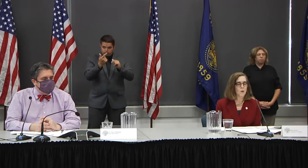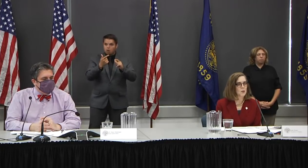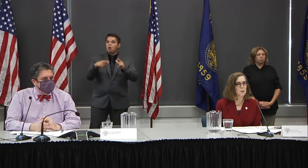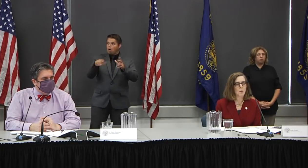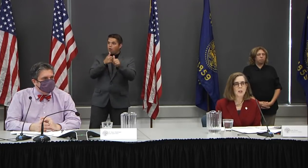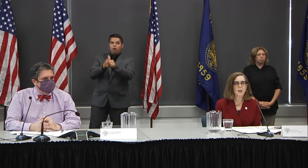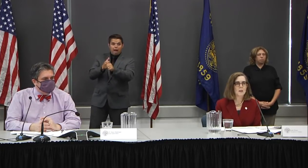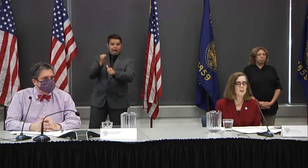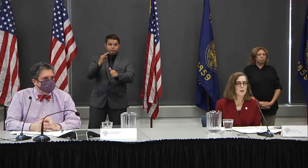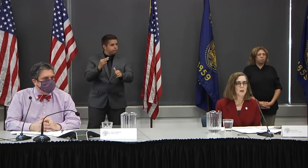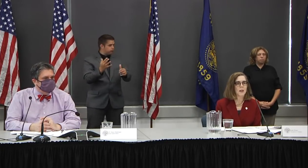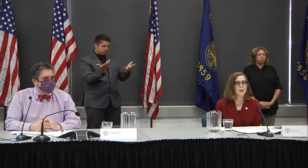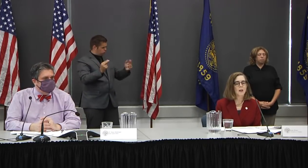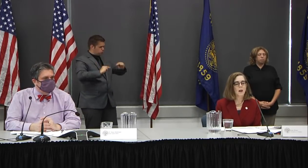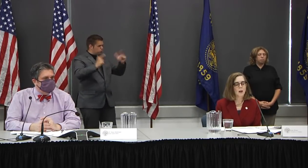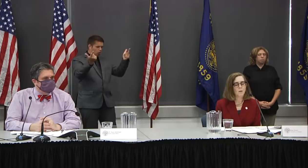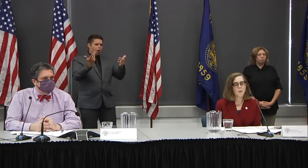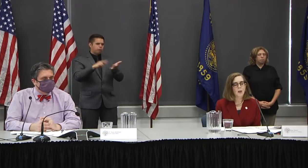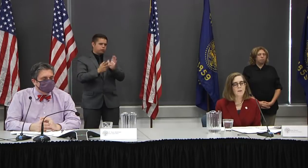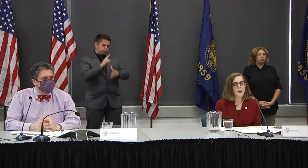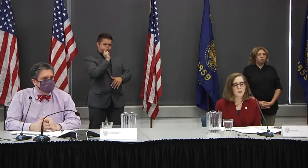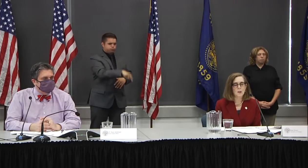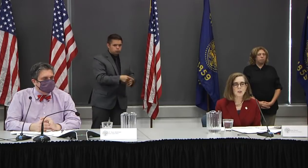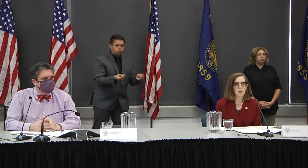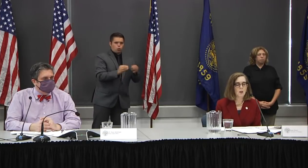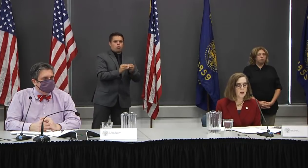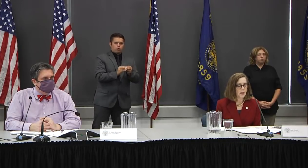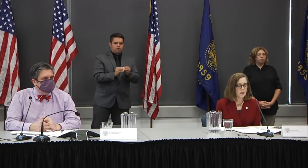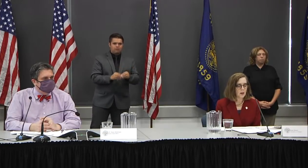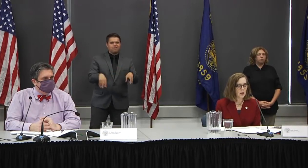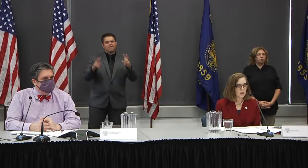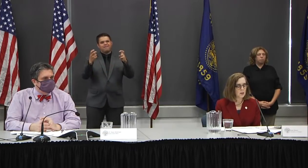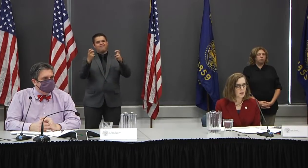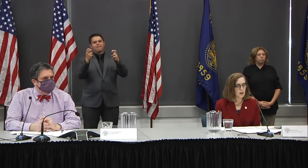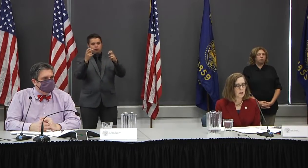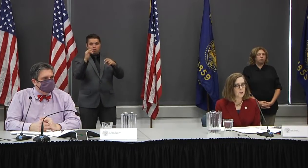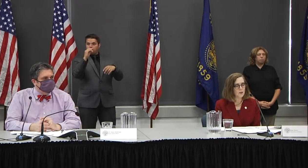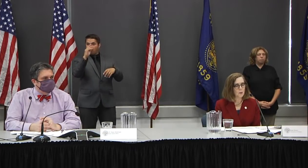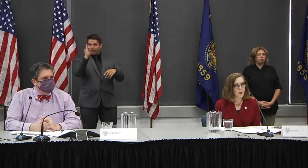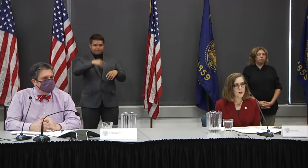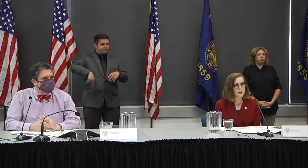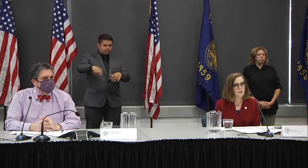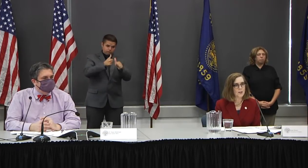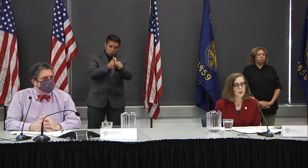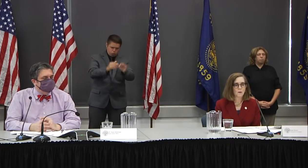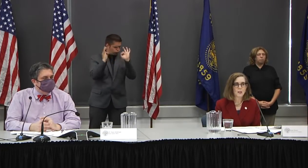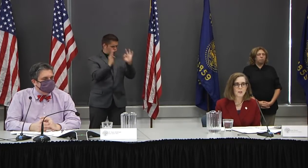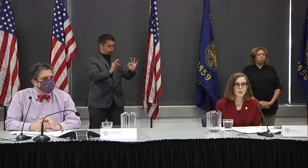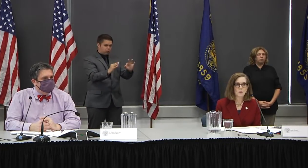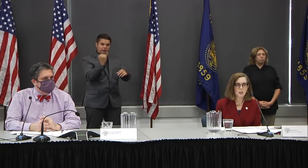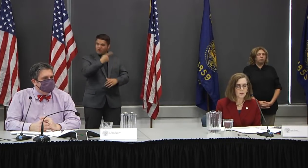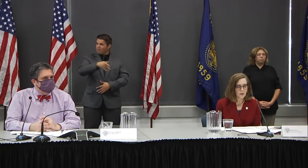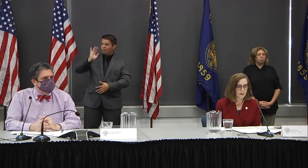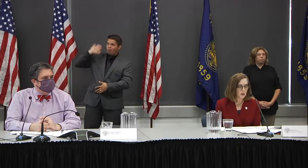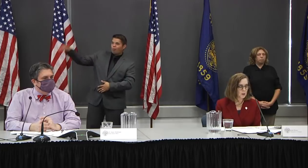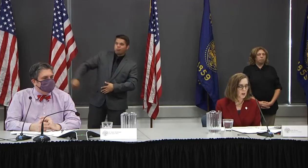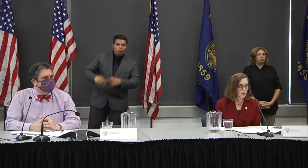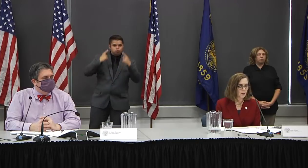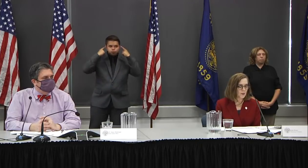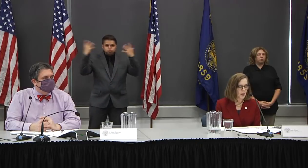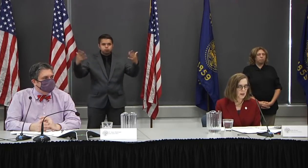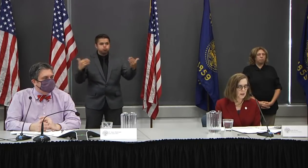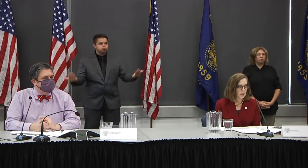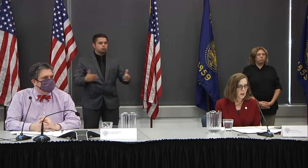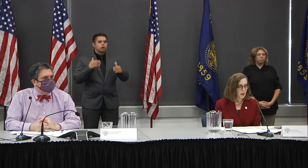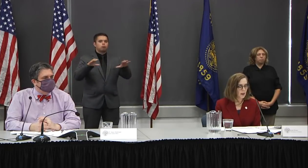said, enforcement when necessary. Failure to comply to wearing a face covering is subject to a